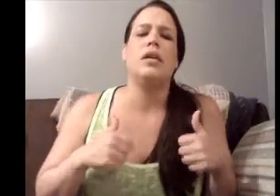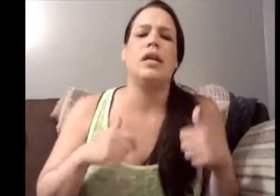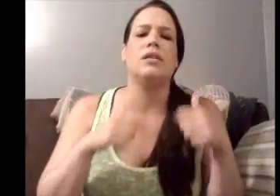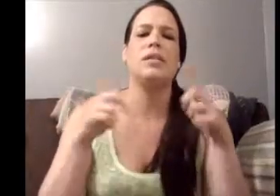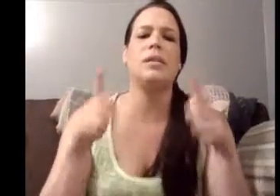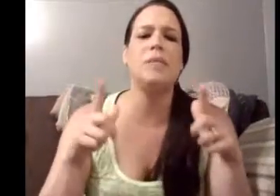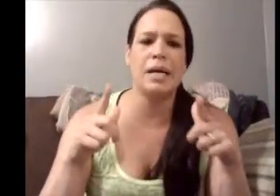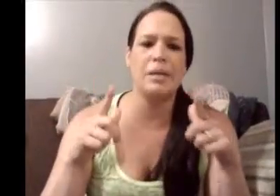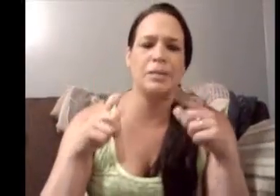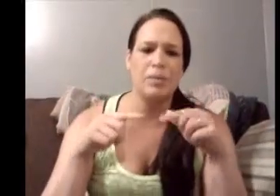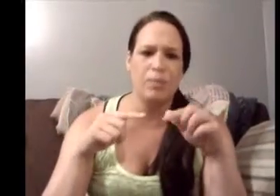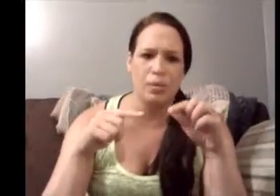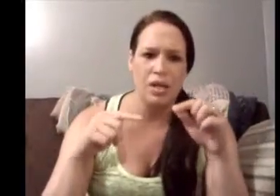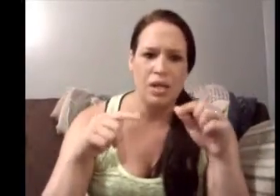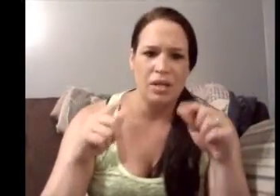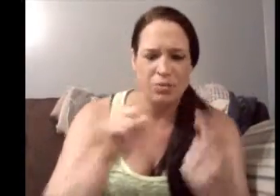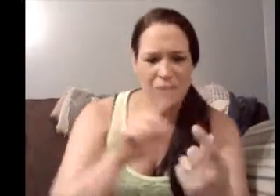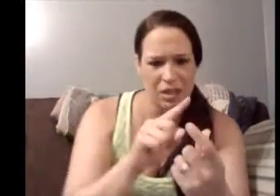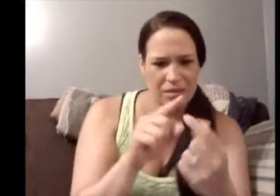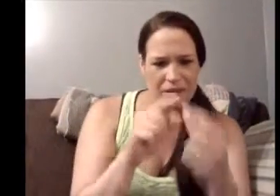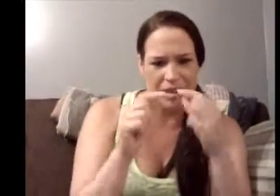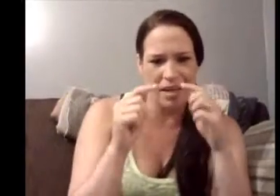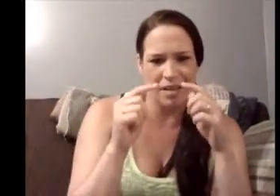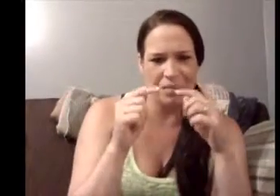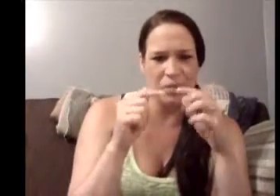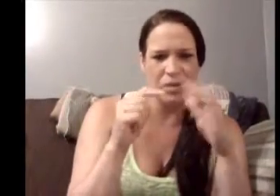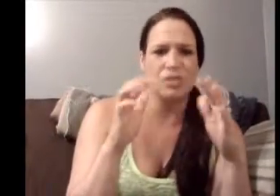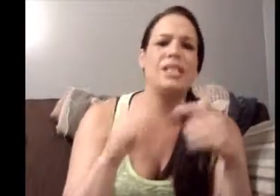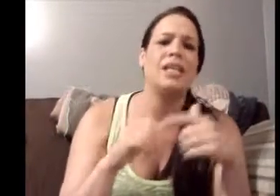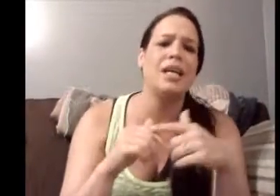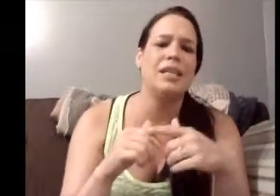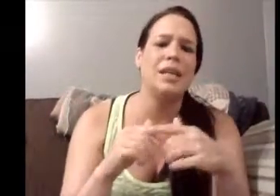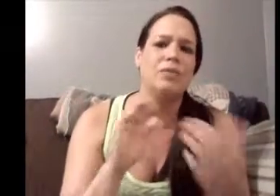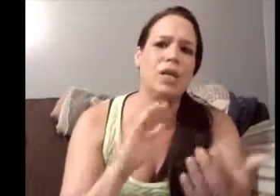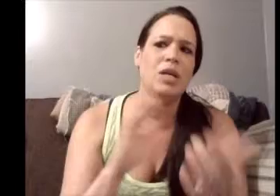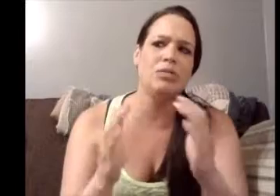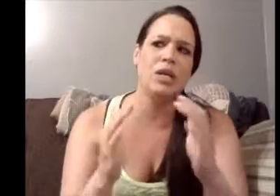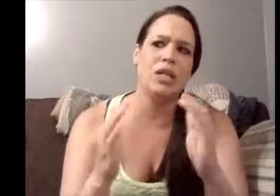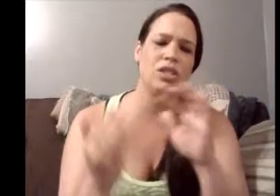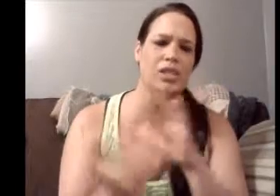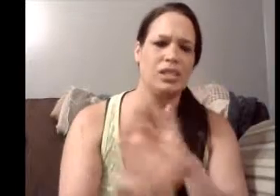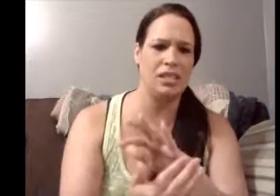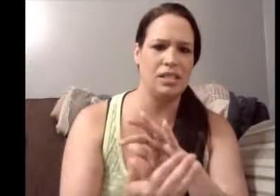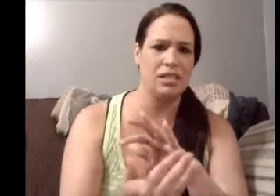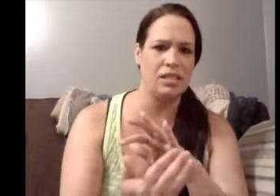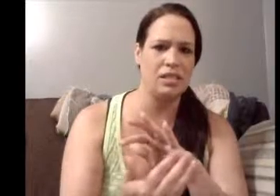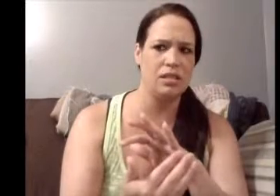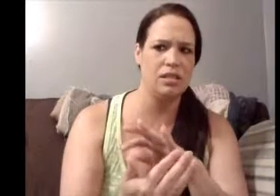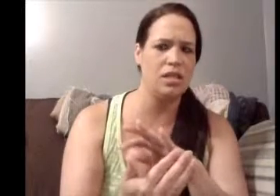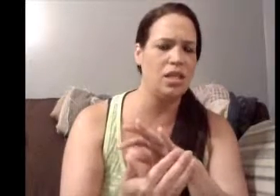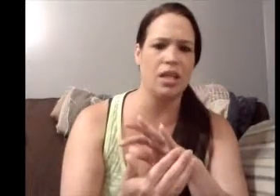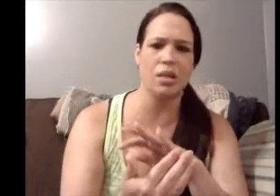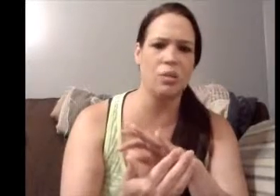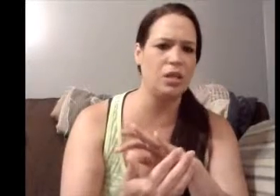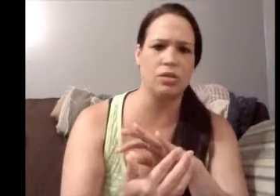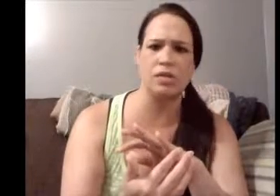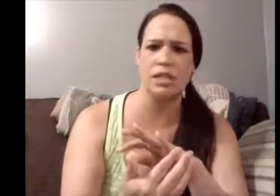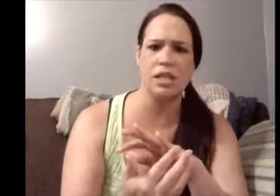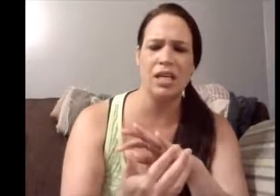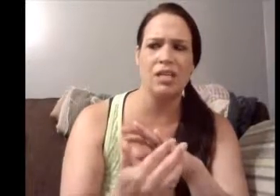Now, sometimes people, when they're signing, they rearrange the sentence, not like we learned it. So